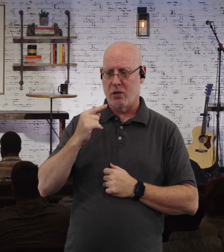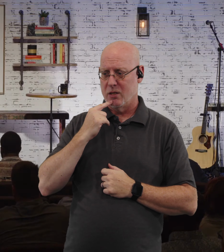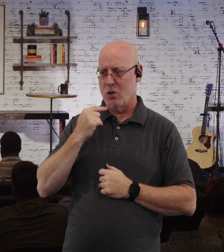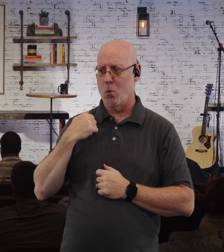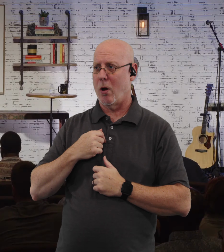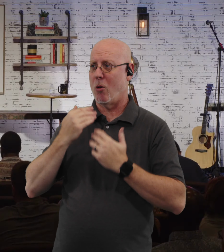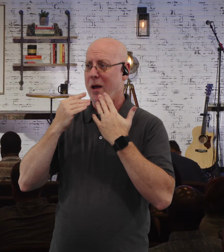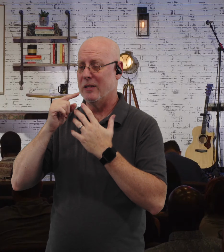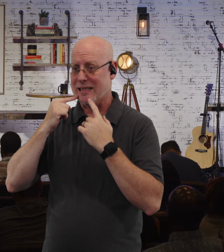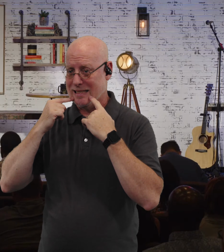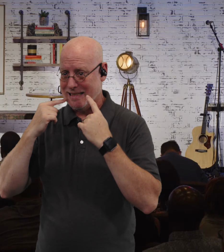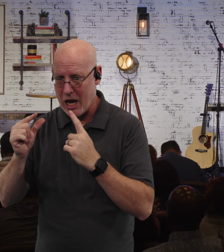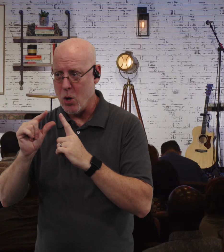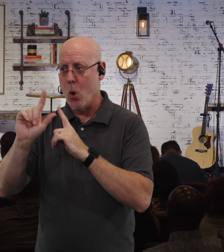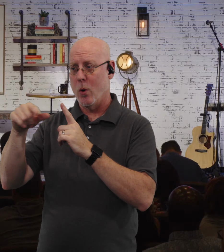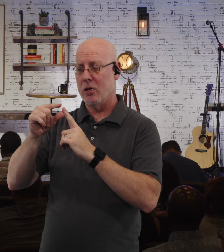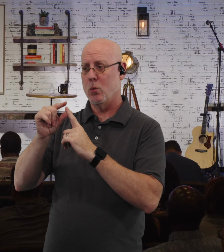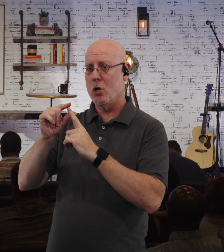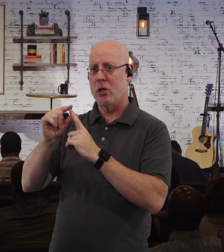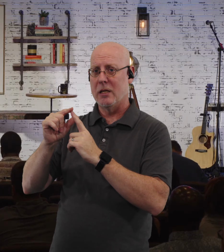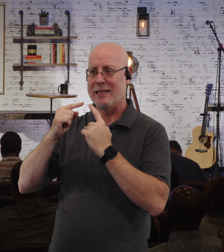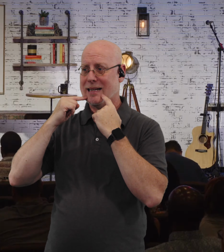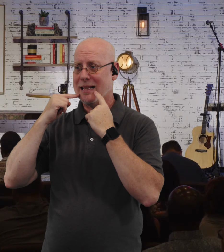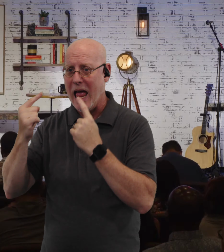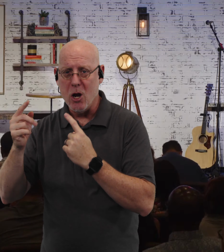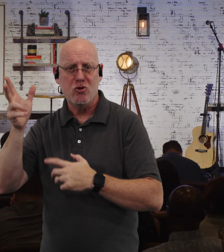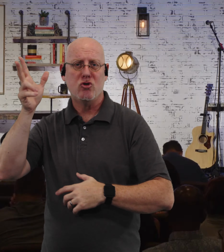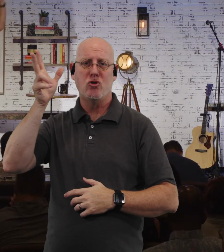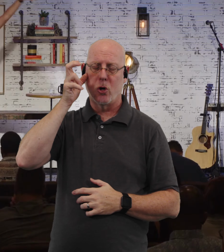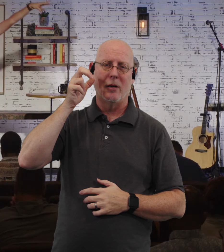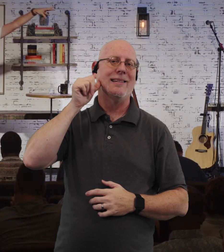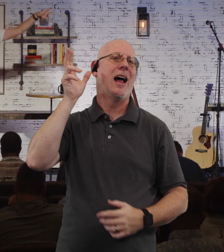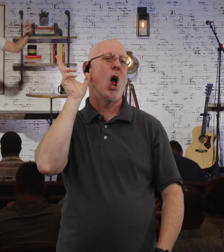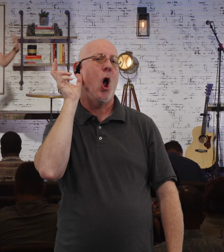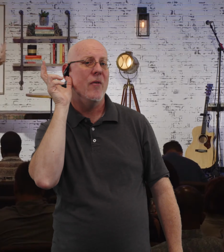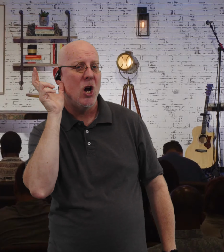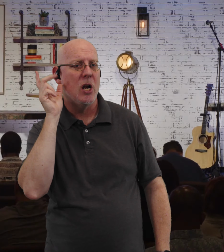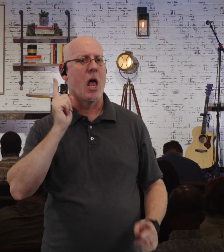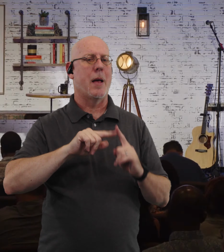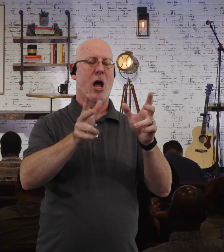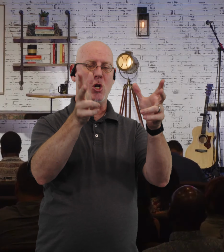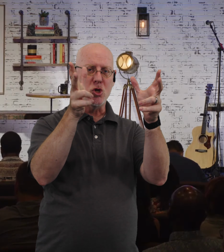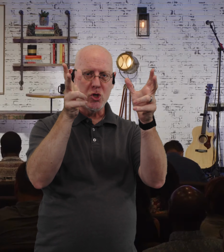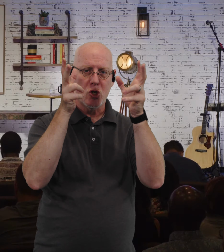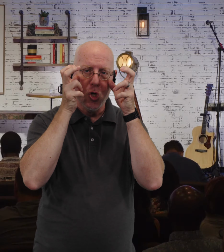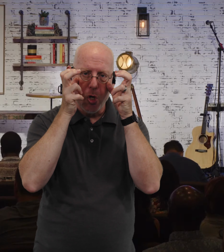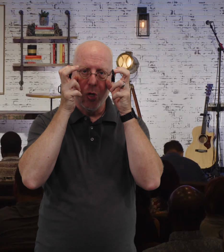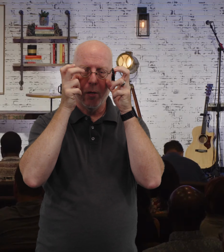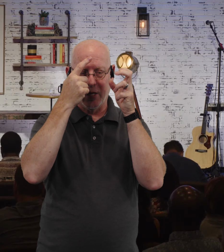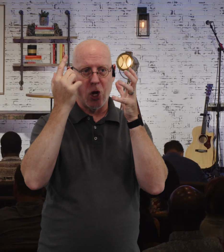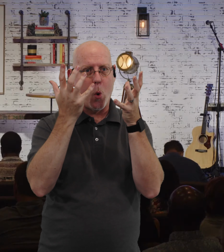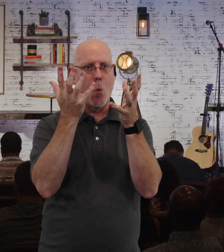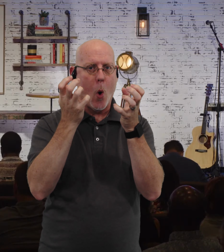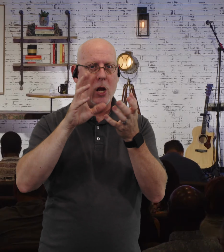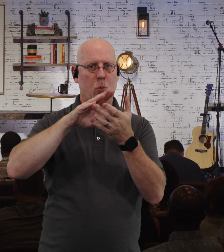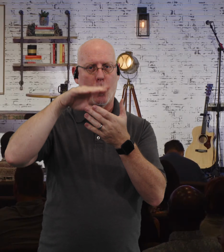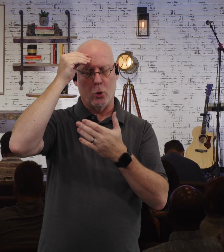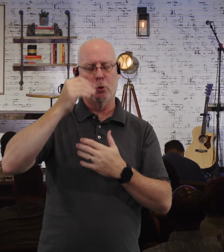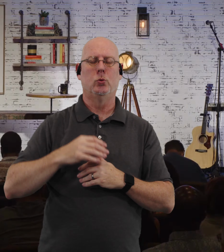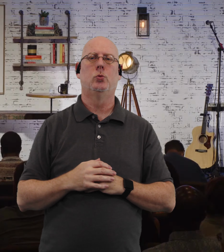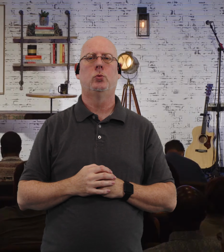word was declared and that when the word was declared, the word was heard, not just overheard, but heard to be received.